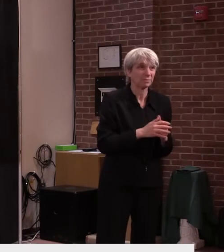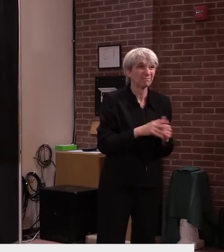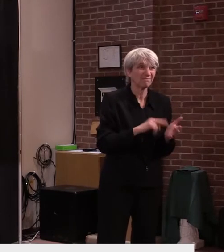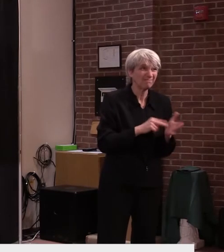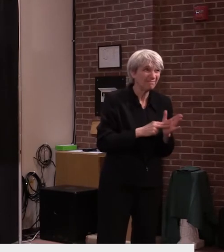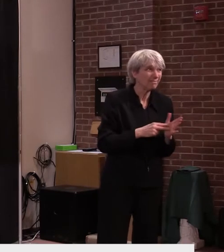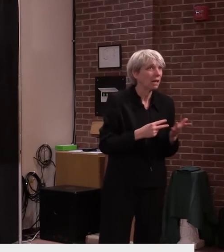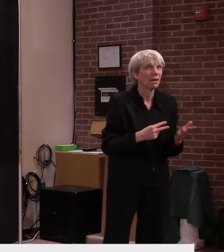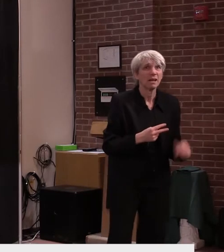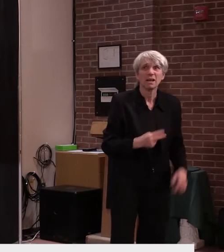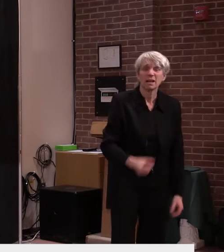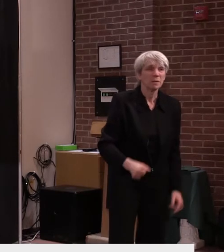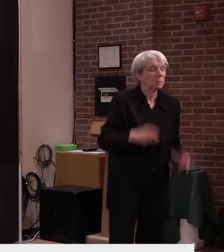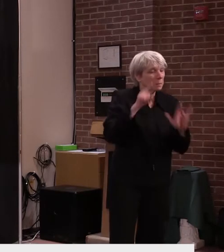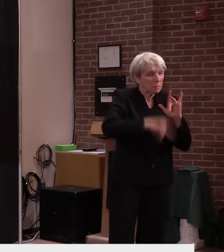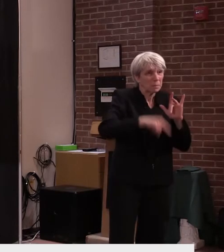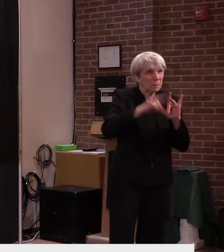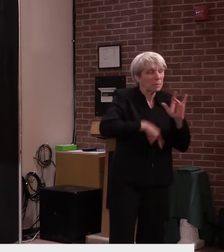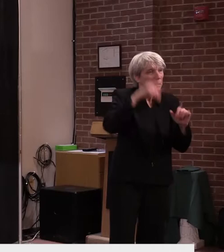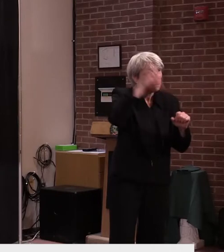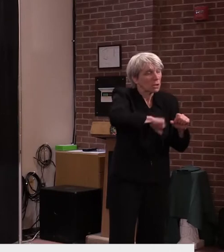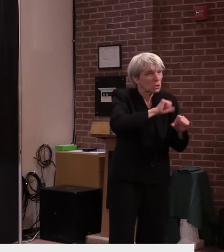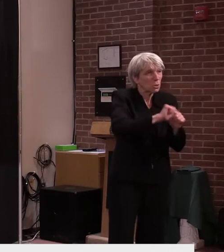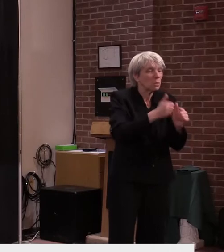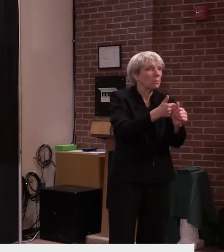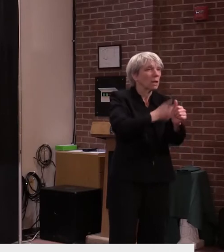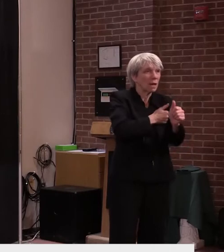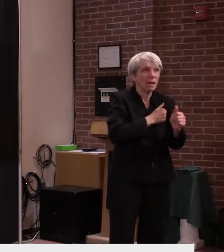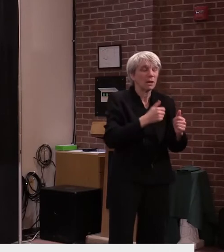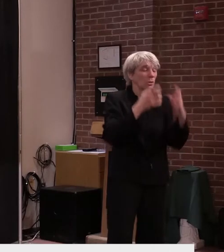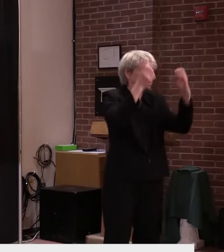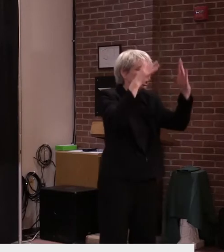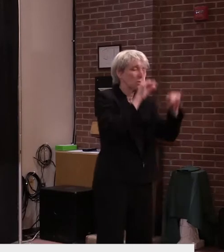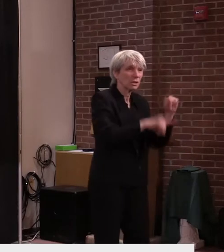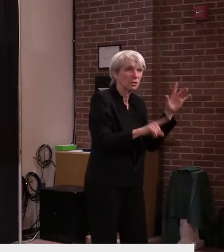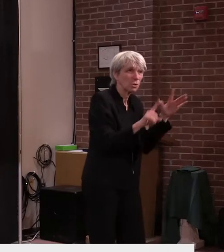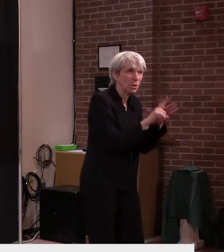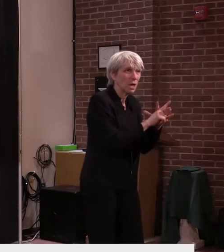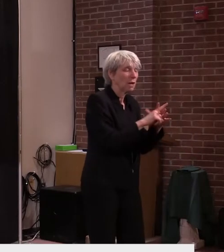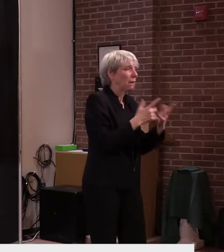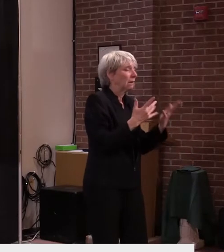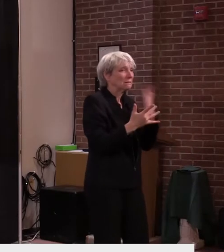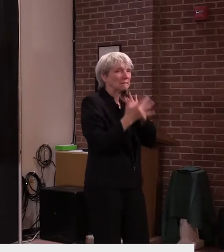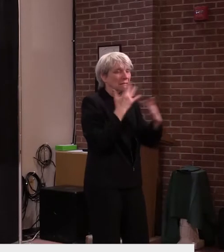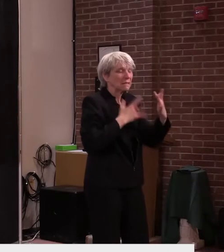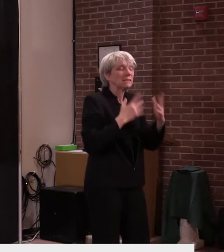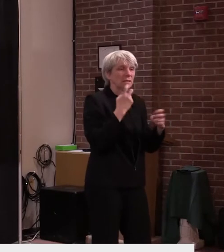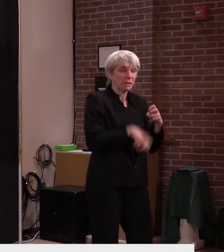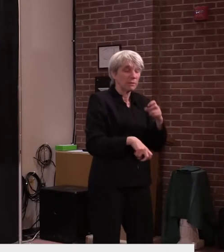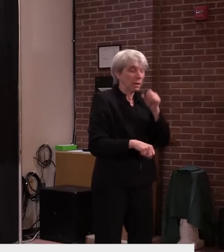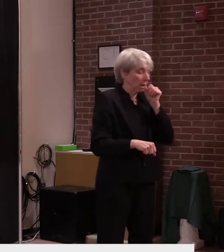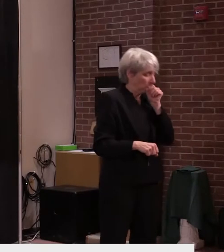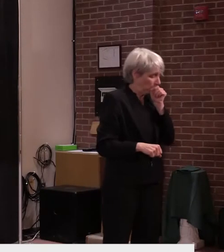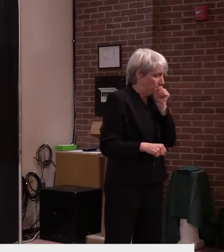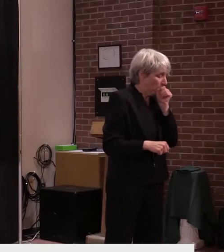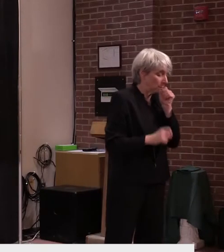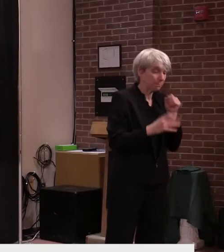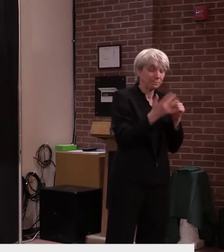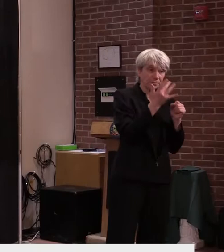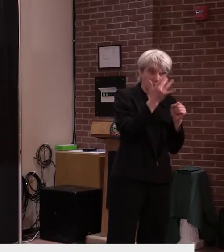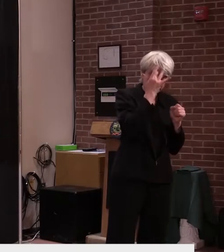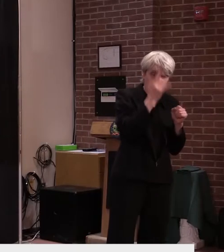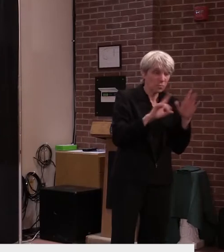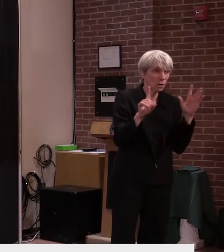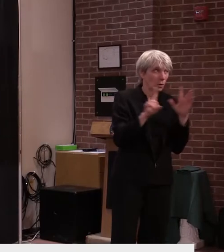missed work, and childcare challenges. But this is what helps keep our communities healthy. If you are sick